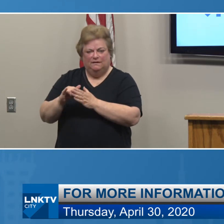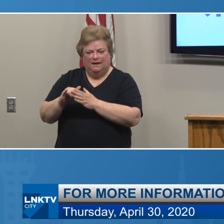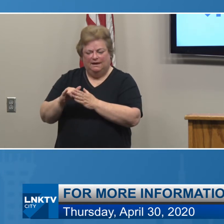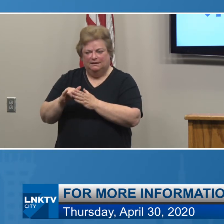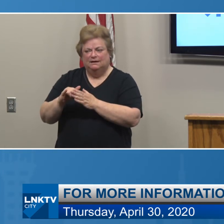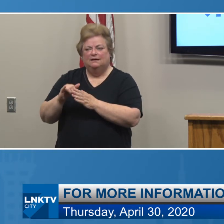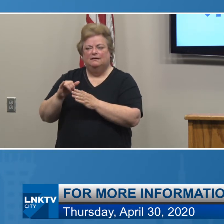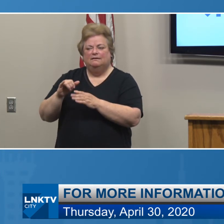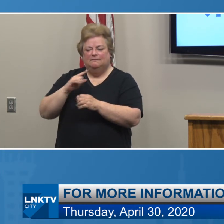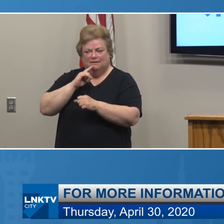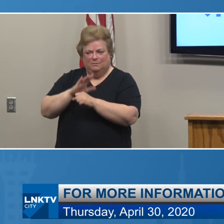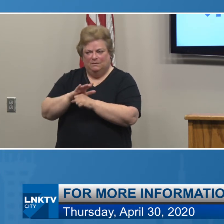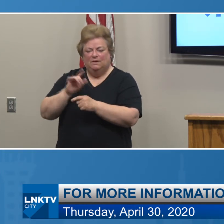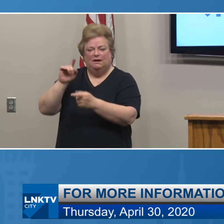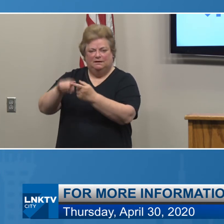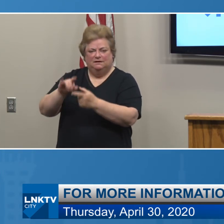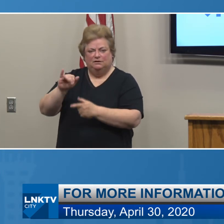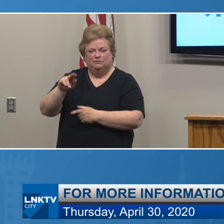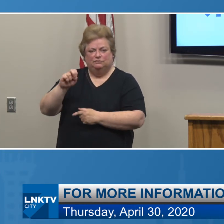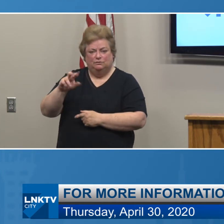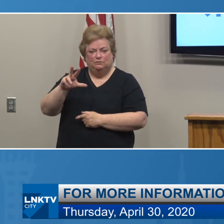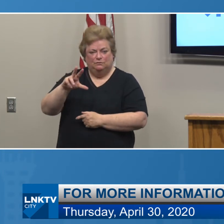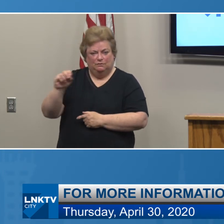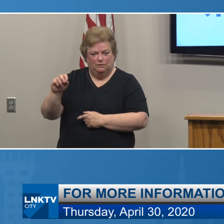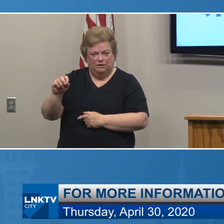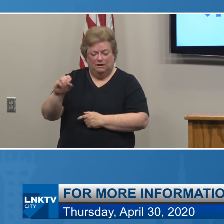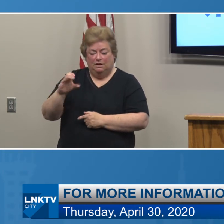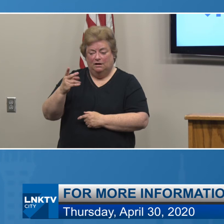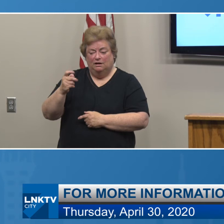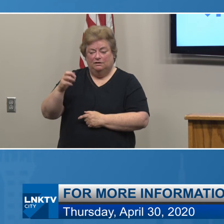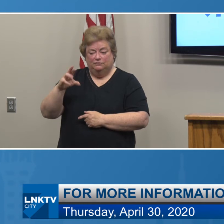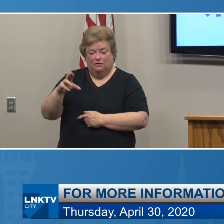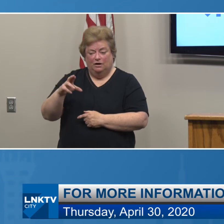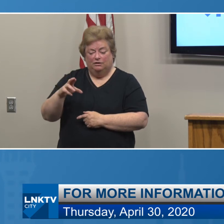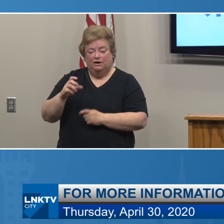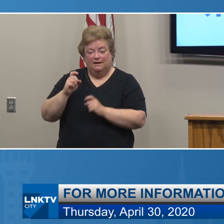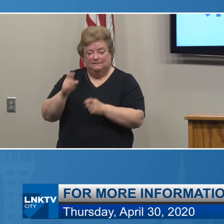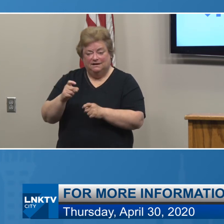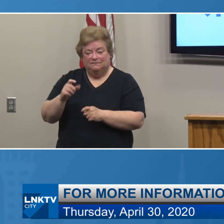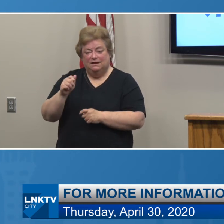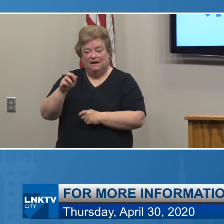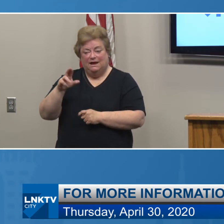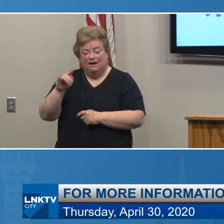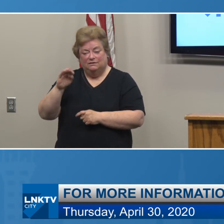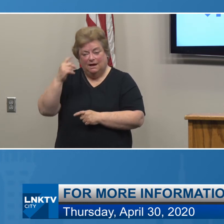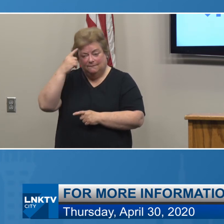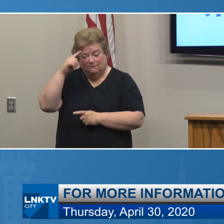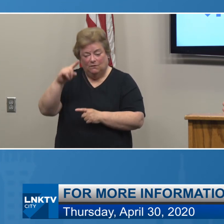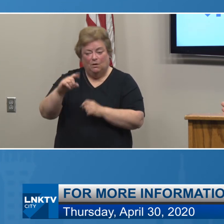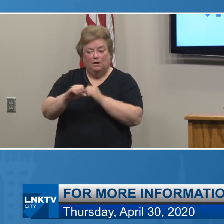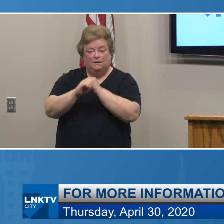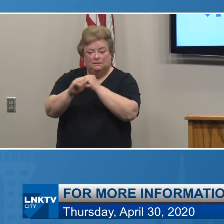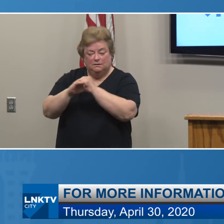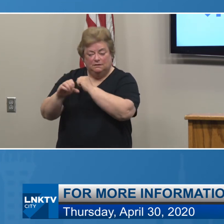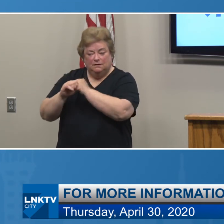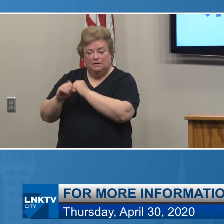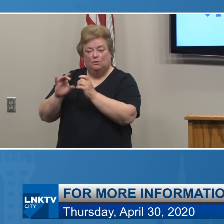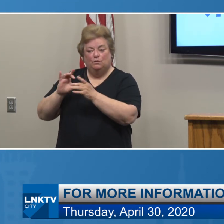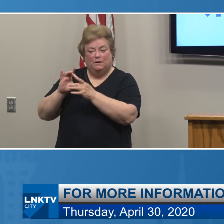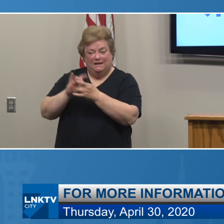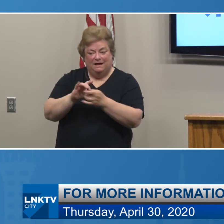June 30th. In addition, Charter has donated airtime to run public service announcements related to the